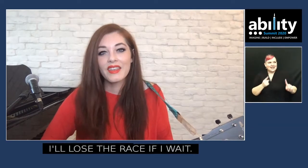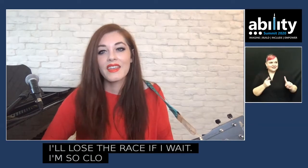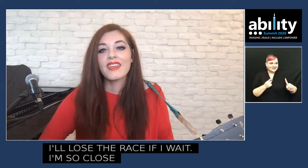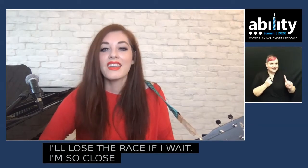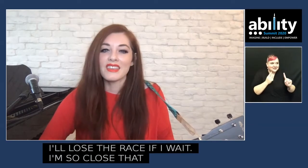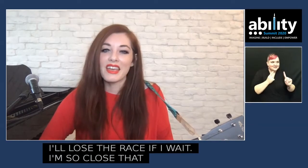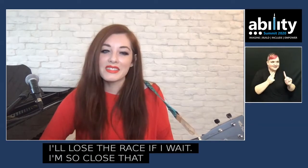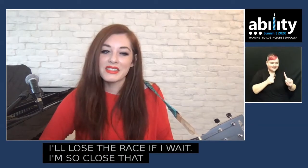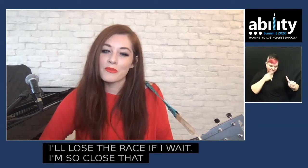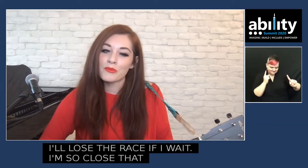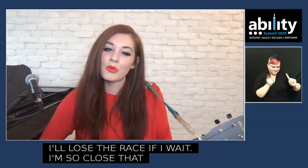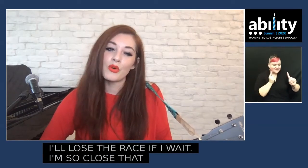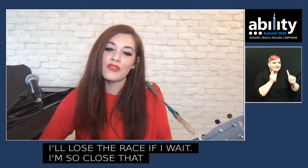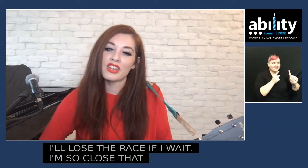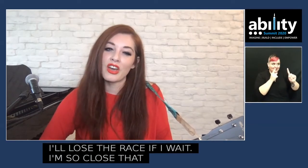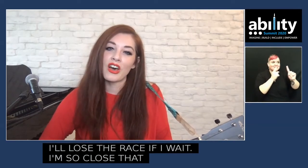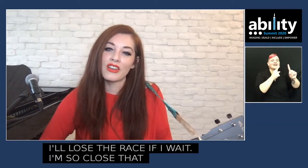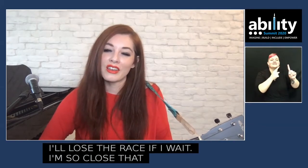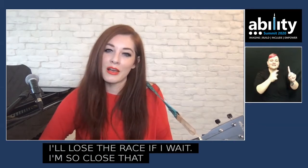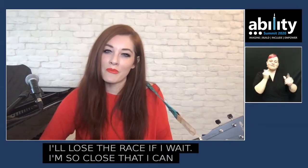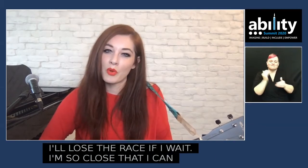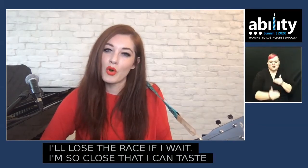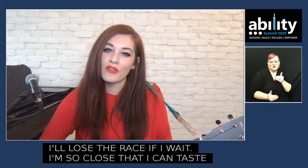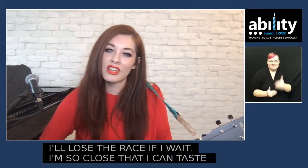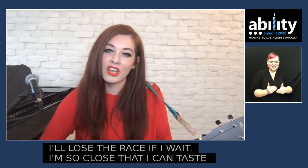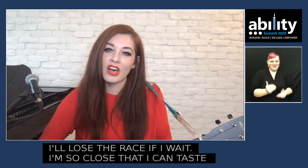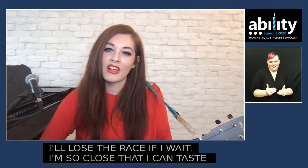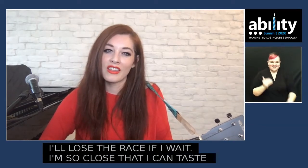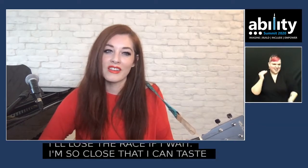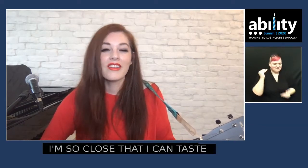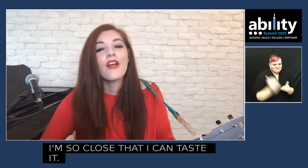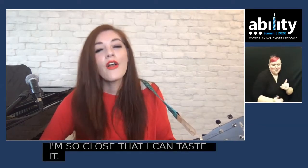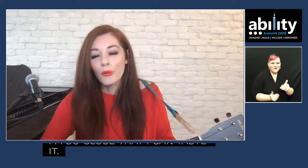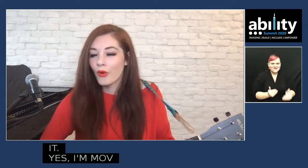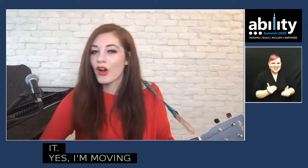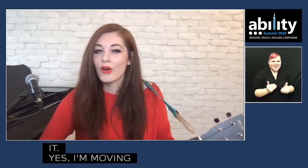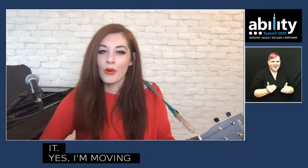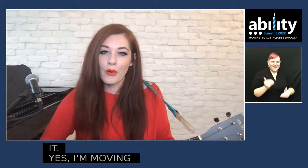it. Yes, I'm moving on.